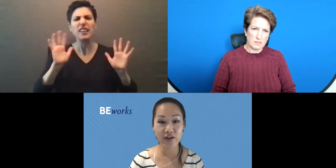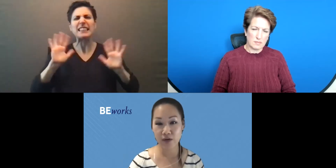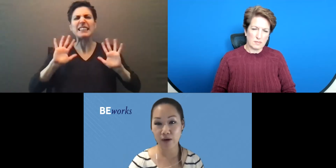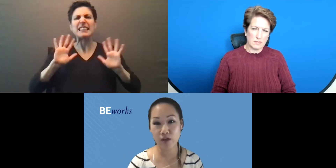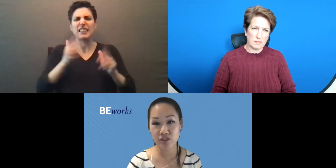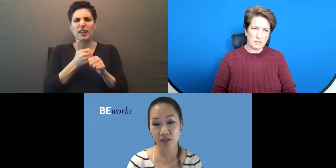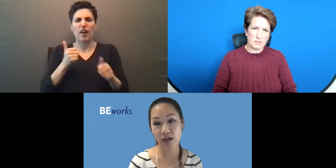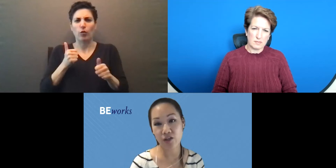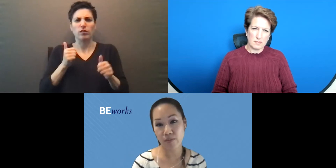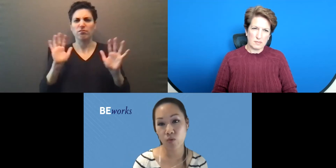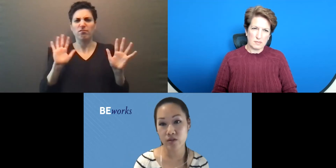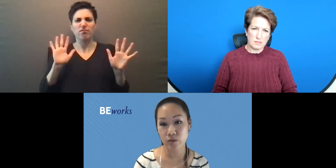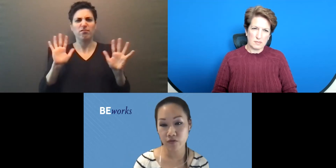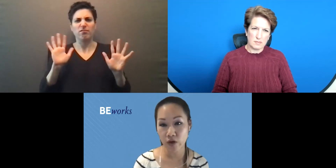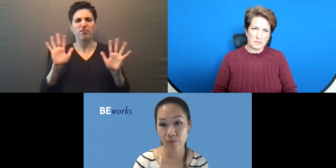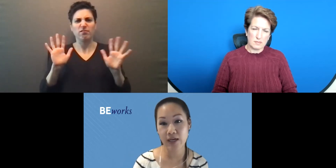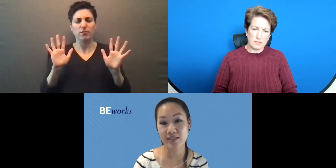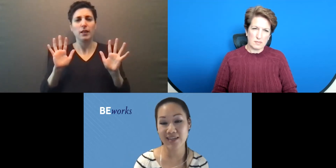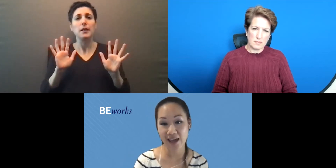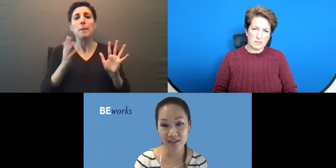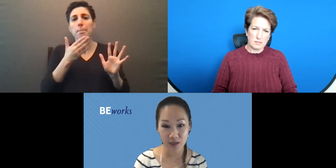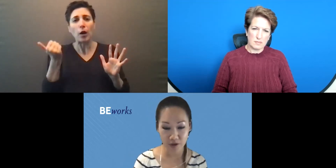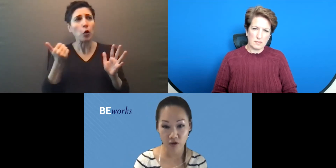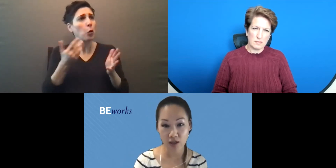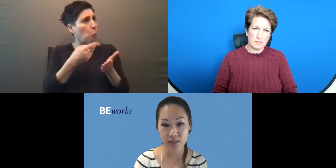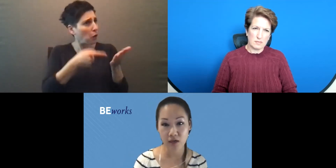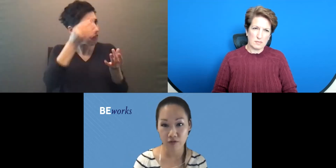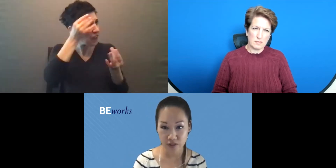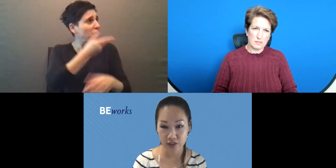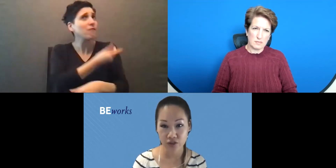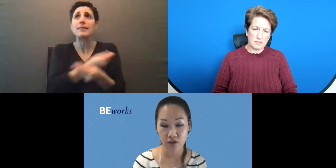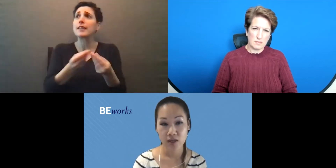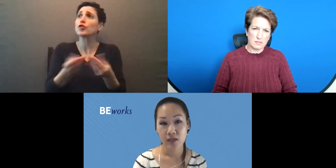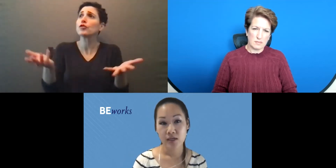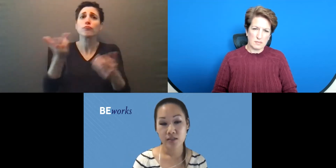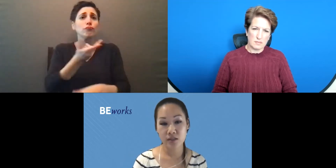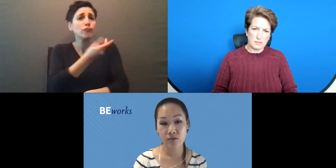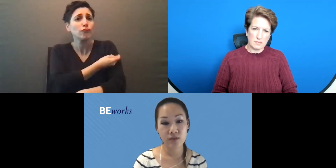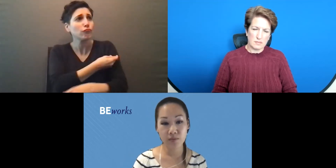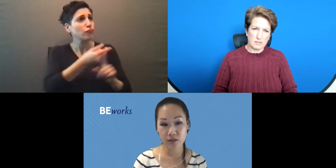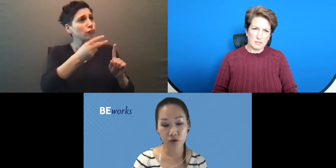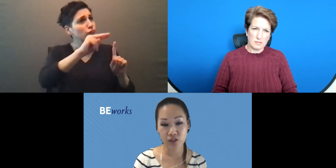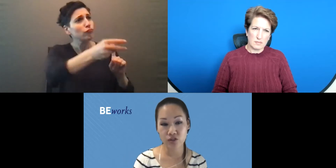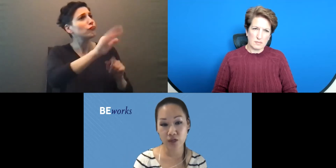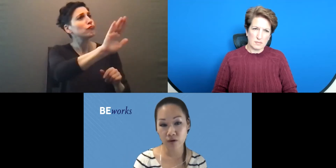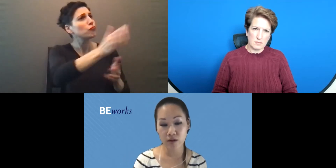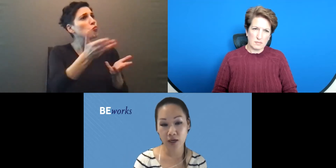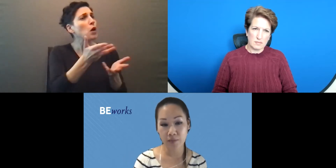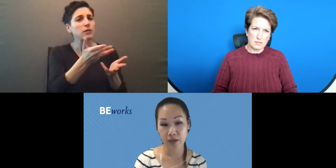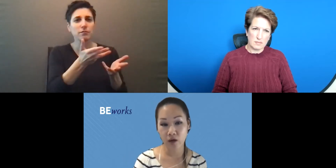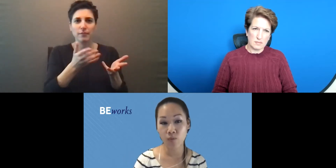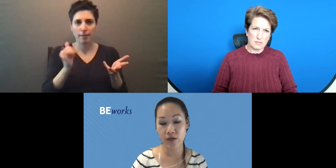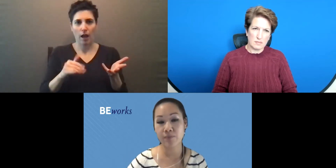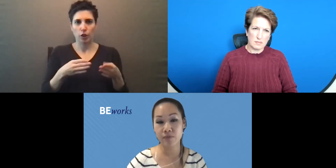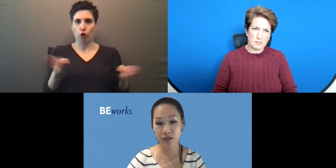Very direct questions like that you may want to avoid because it can come across as confrontational. So keep the question general